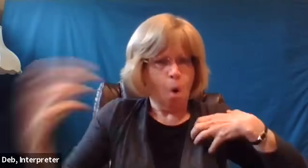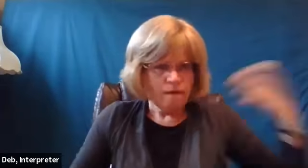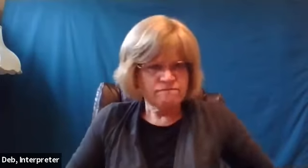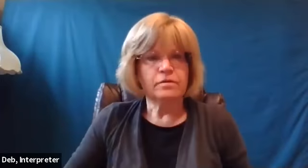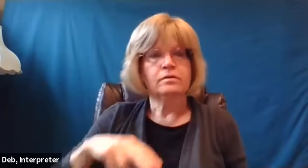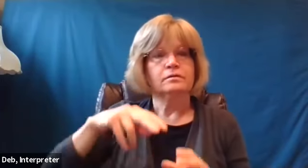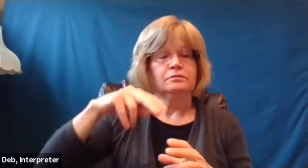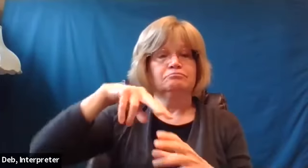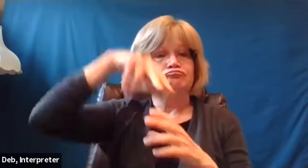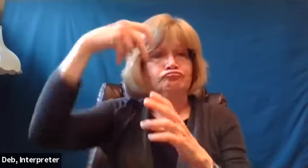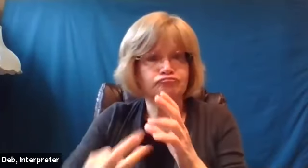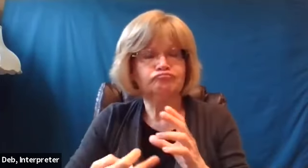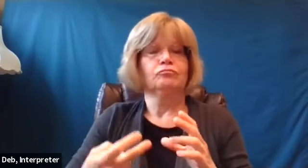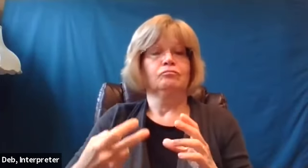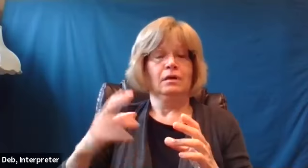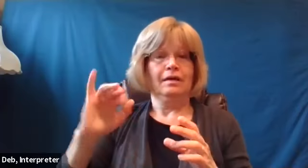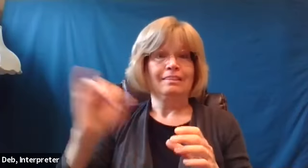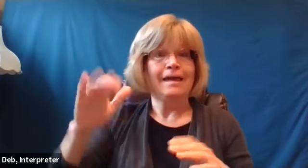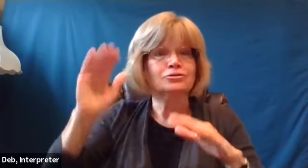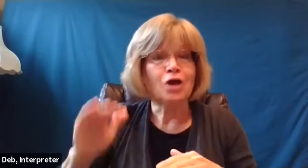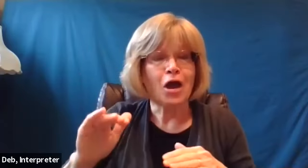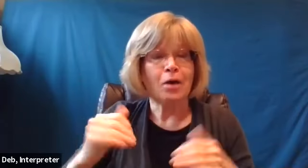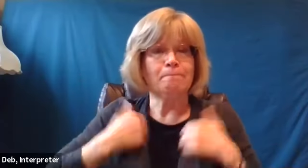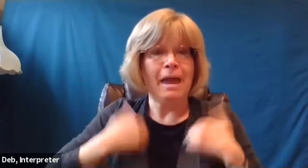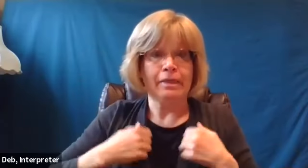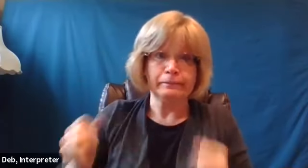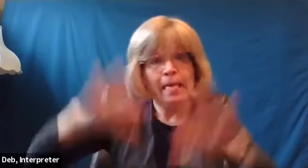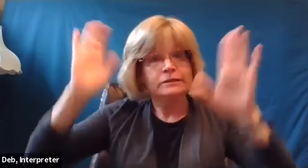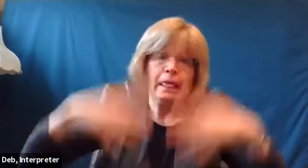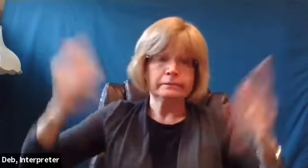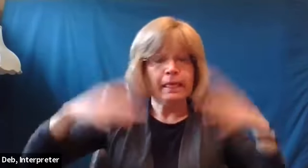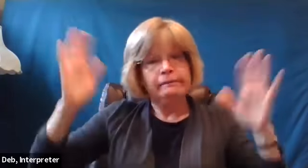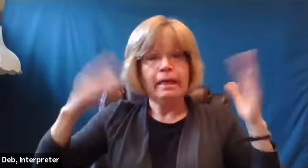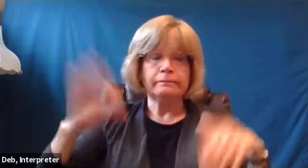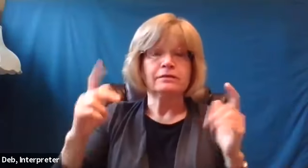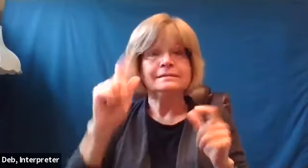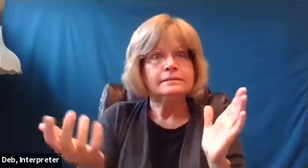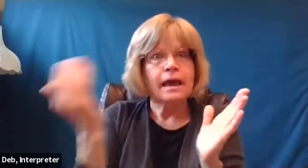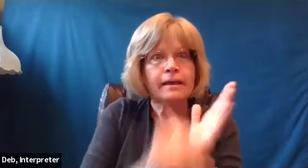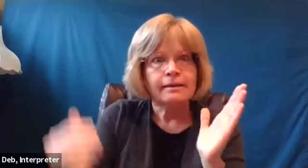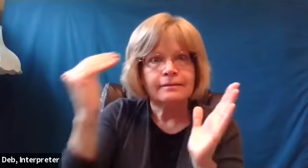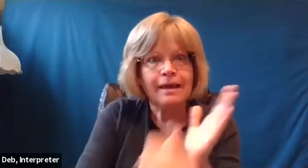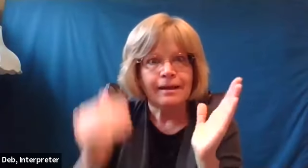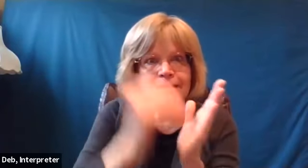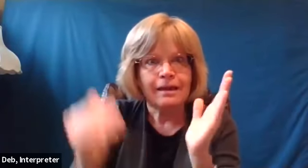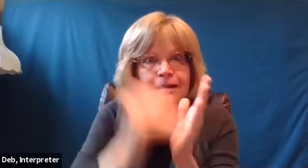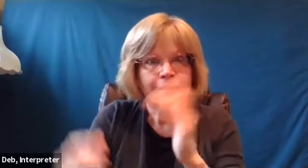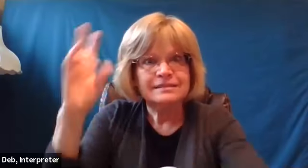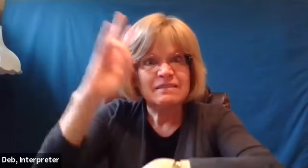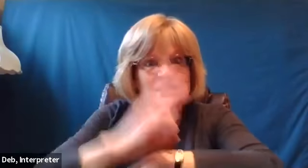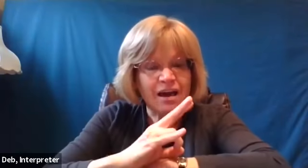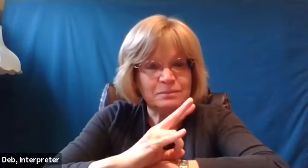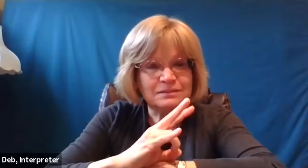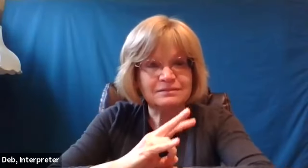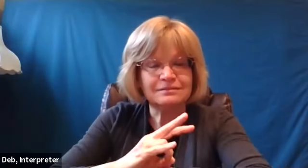and again. I always laugh when I think of him having to take a bath over and over again. God knows that in order for something to become